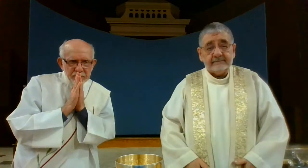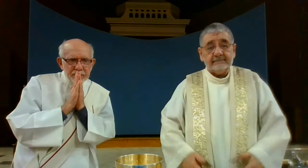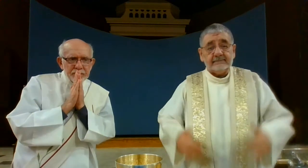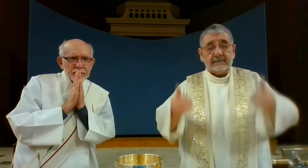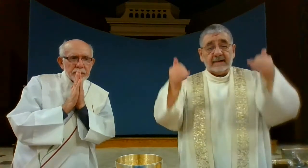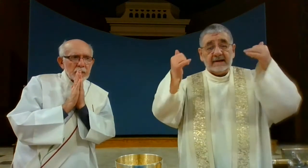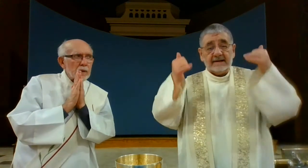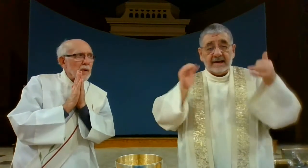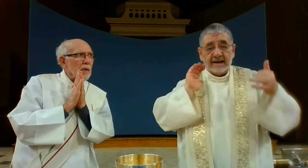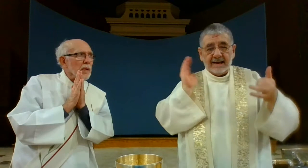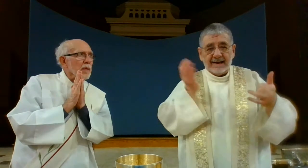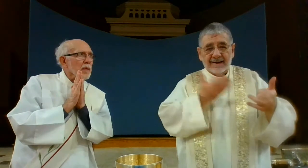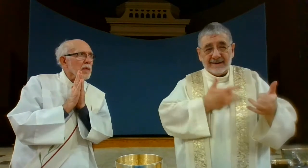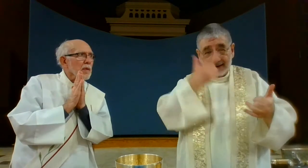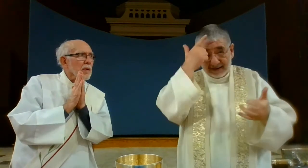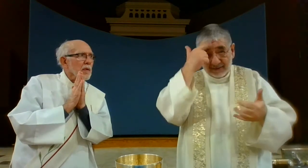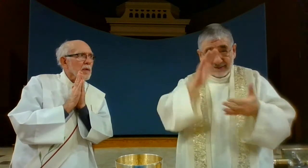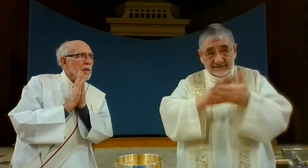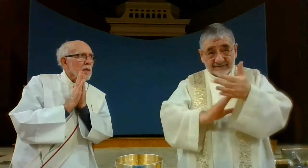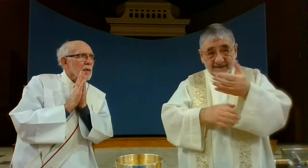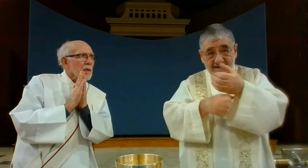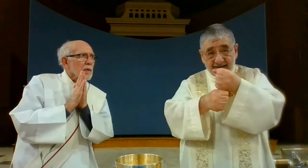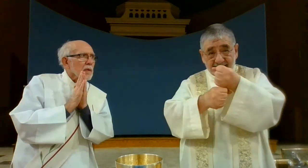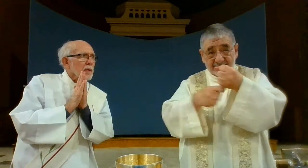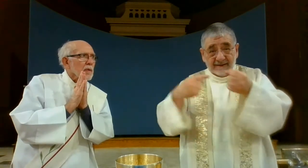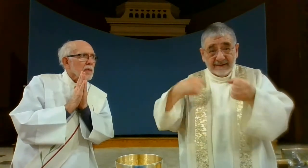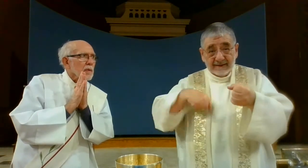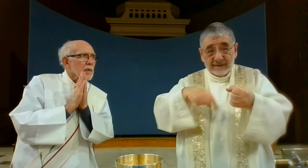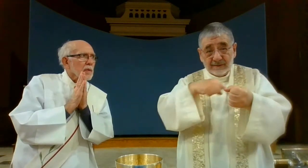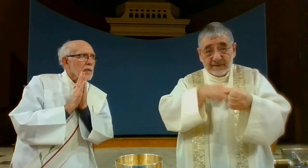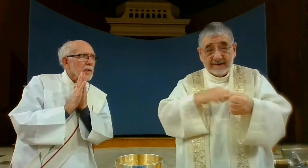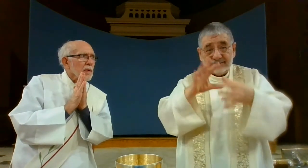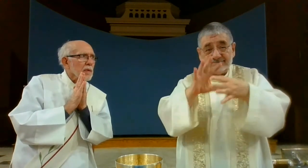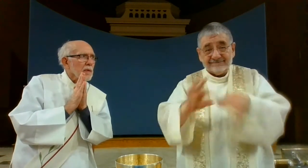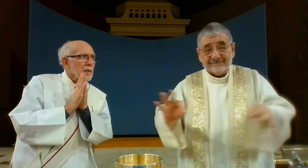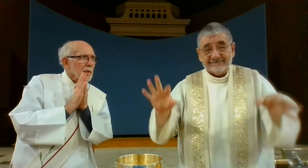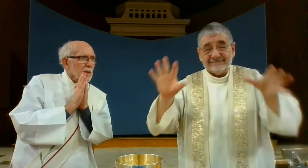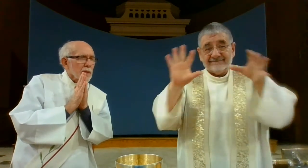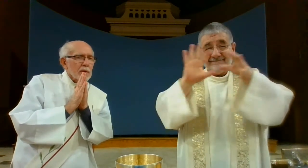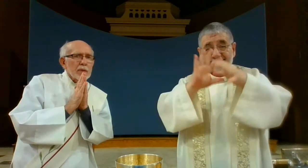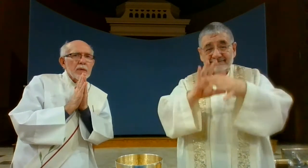Now, we proclaim the mystery of our faith.